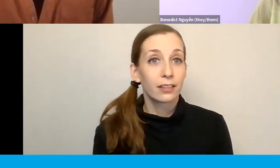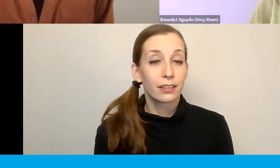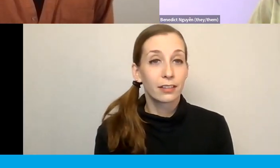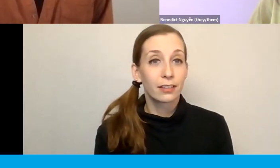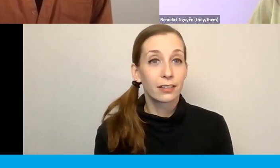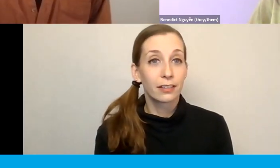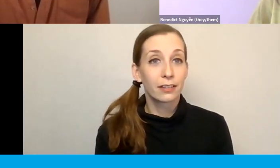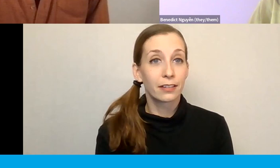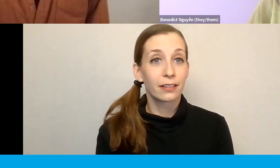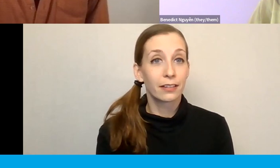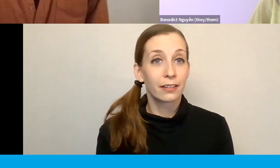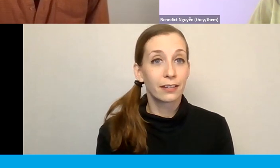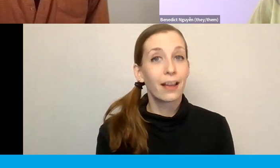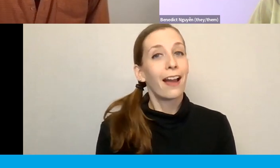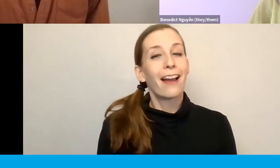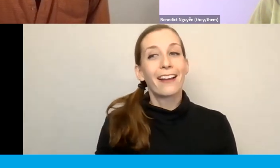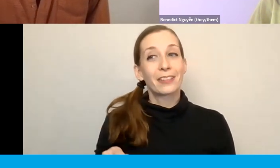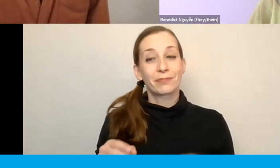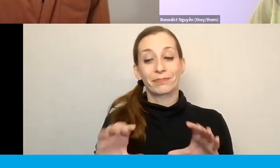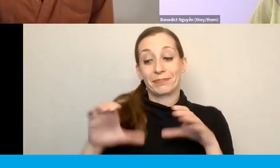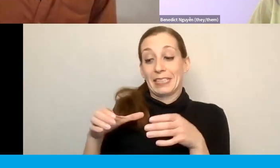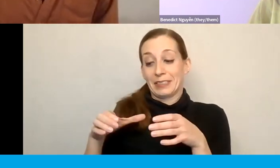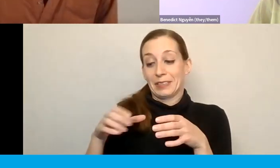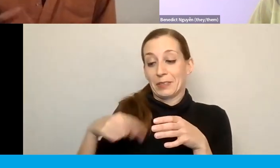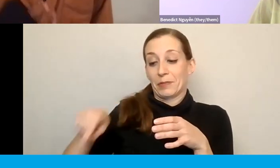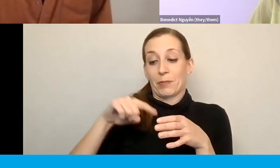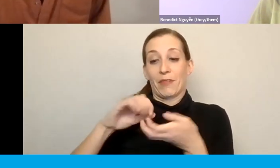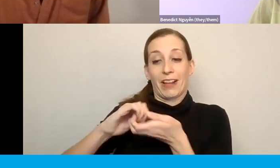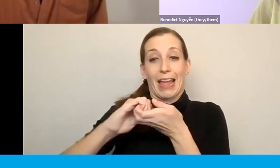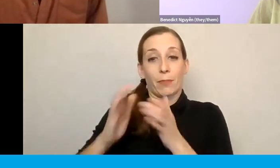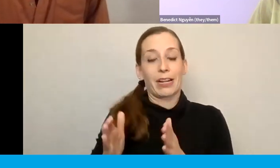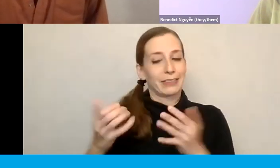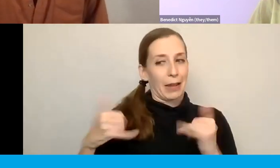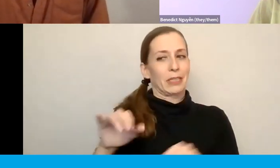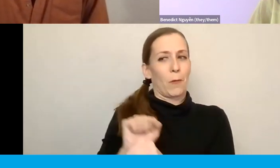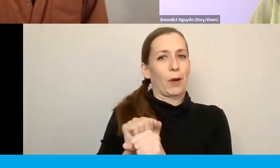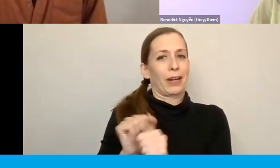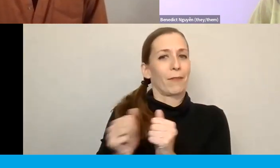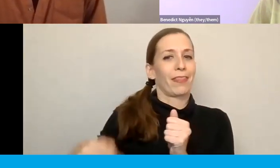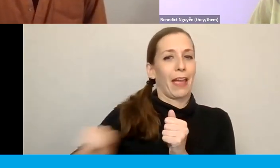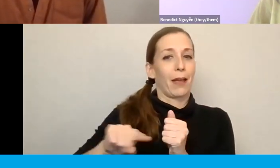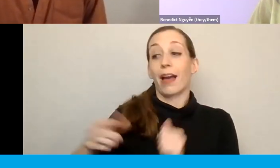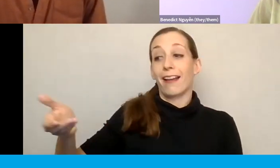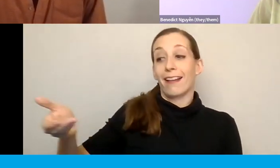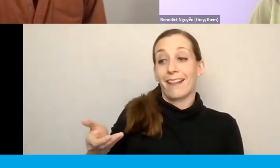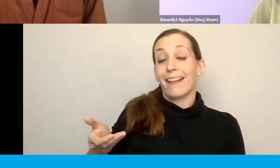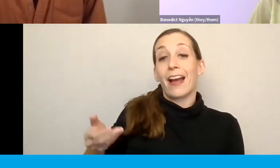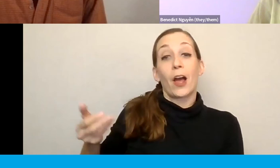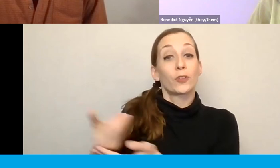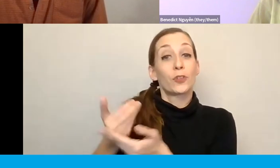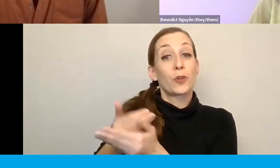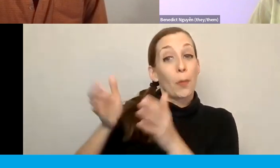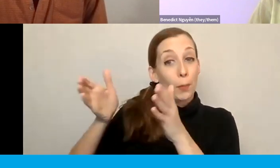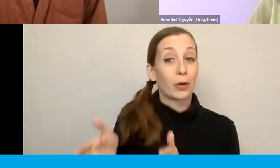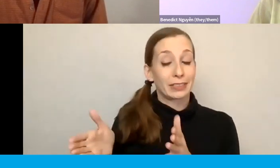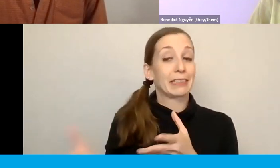I'm still working with this group of collaborators, and I've actually welcomed an additional collaborator, Bree Breeden, into the room. And so we